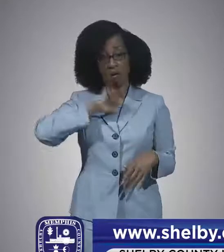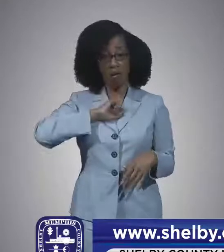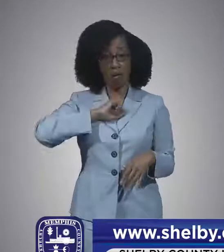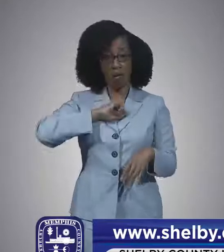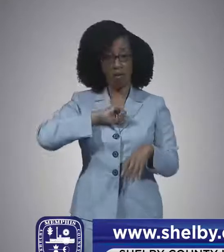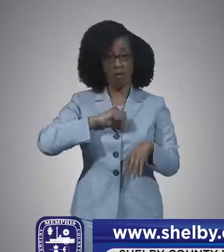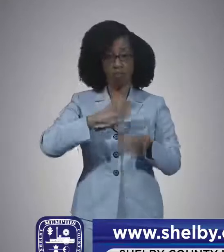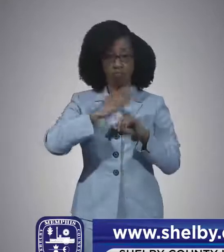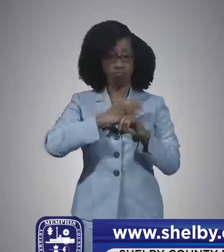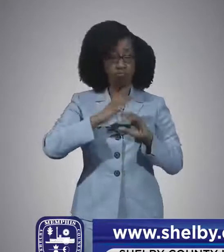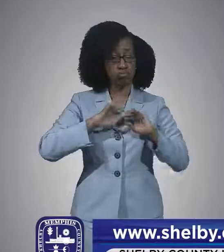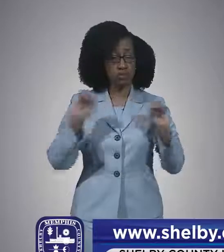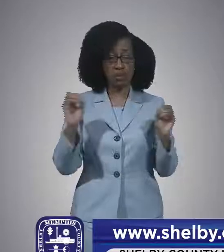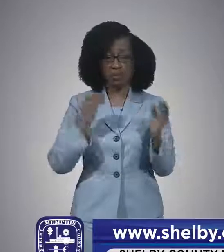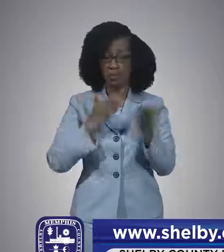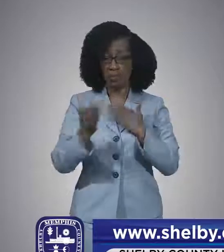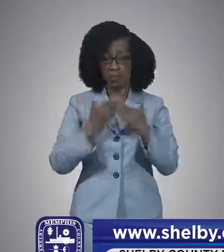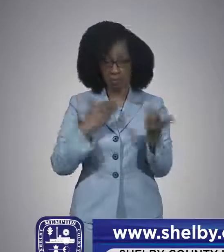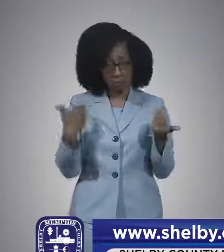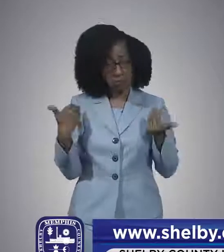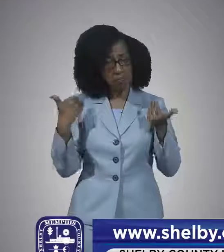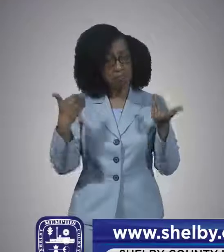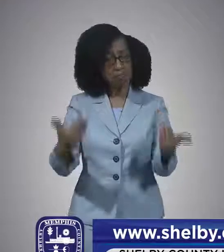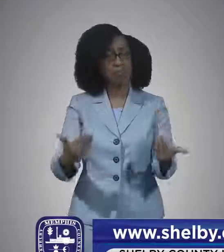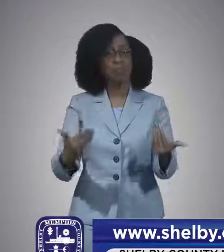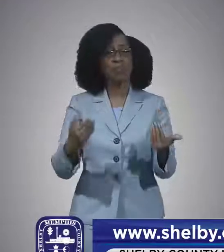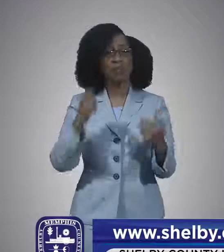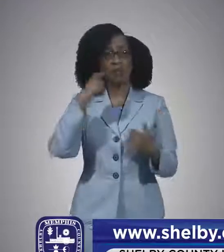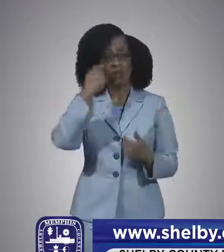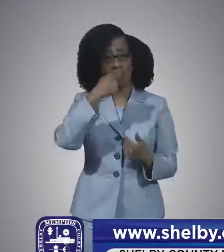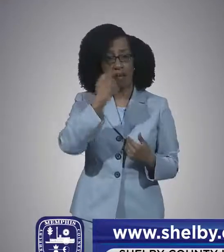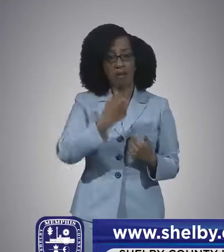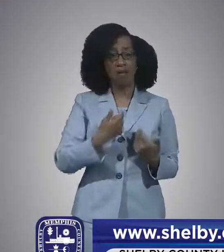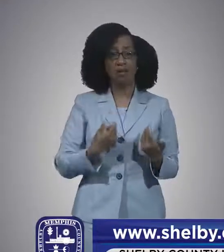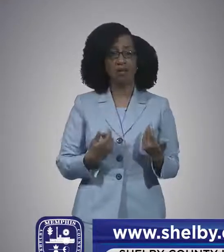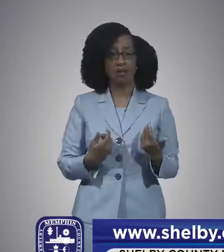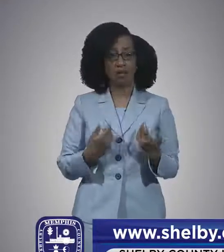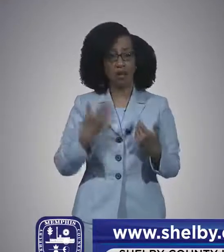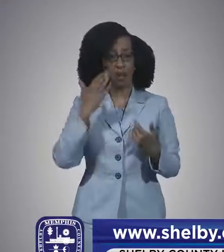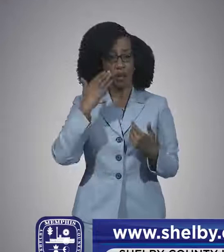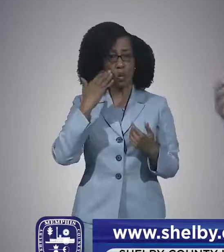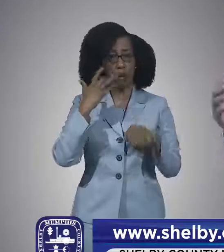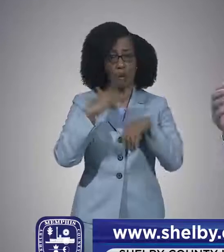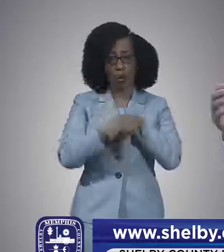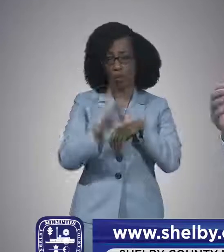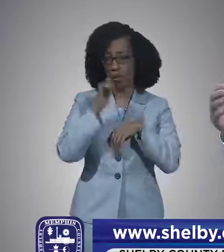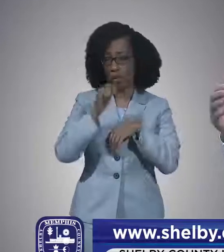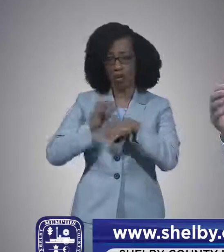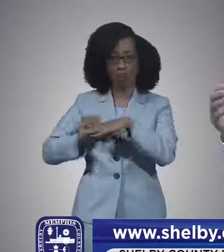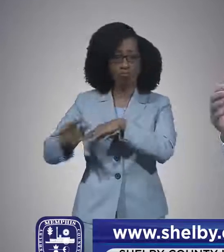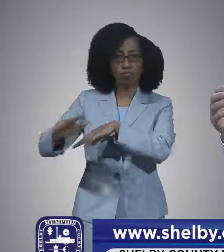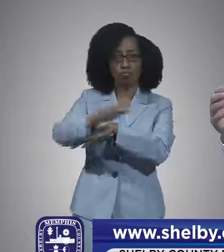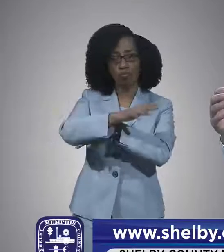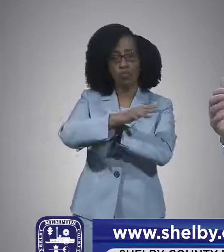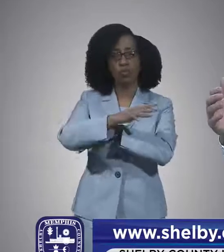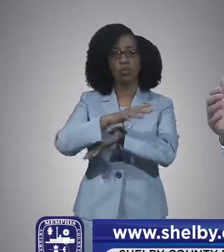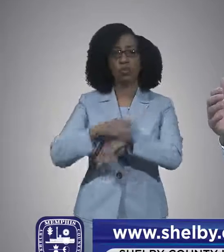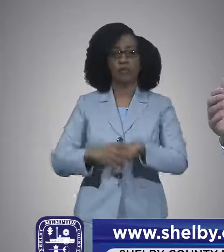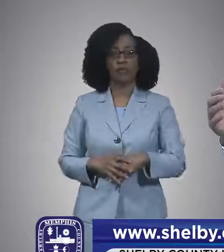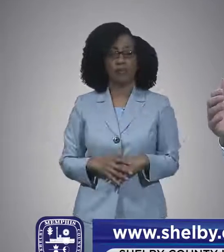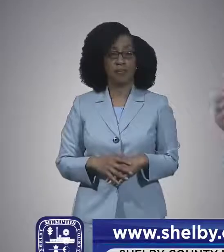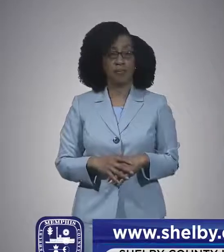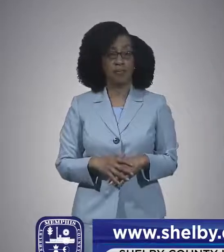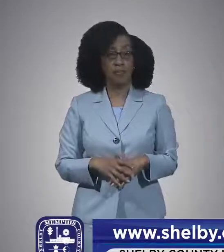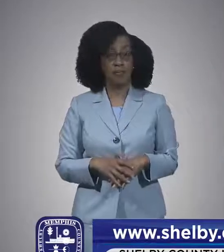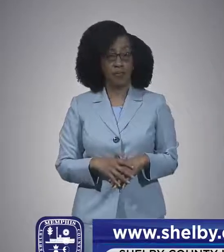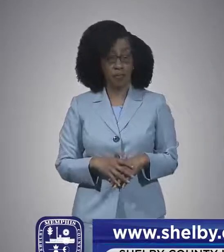your status early and so that you can protect other people by not exposing them. Preventing it by not being putting yourself